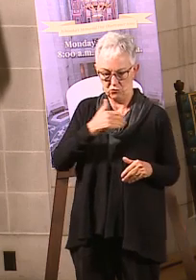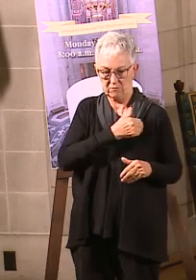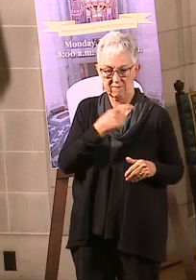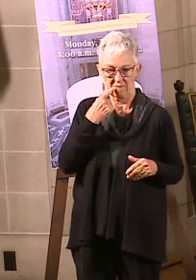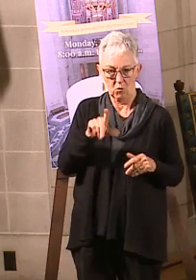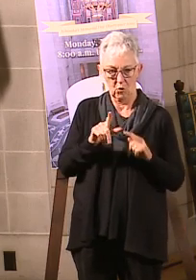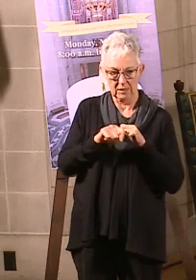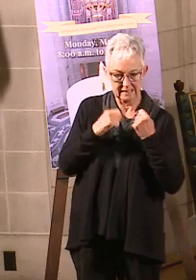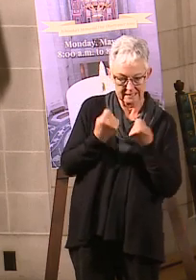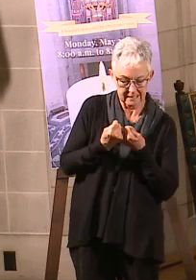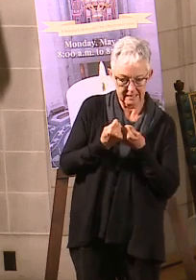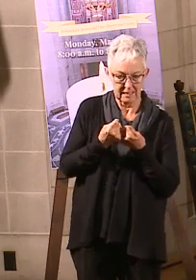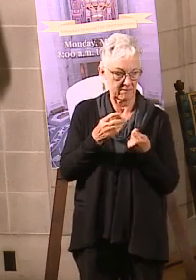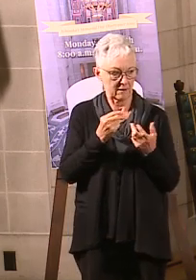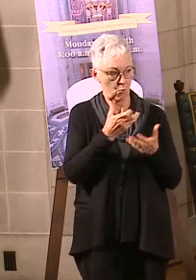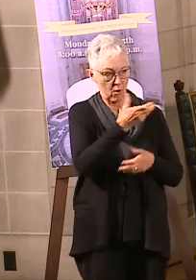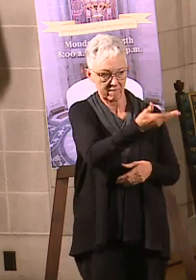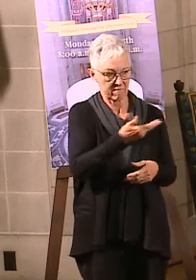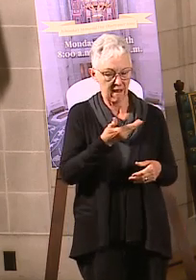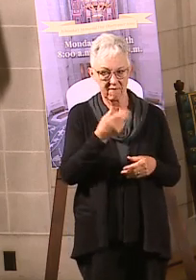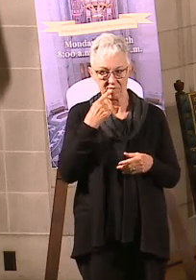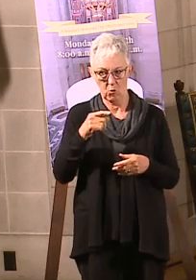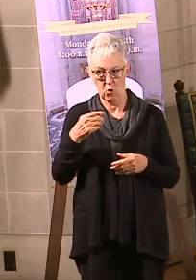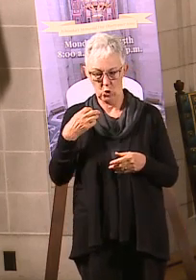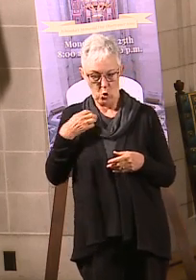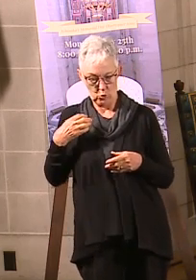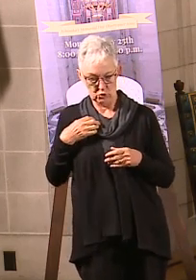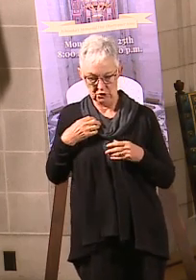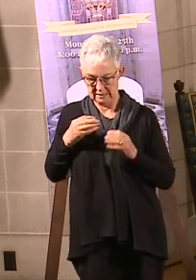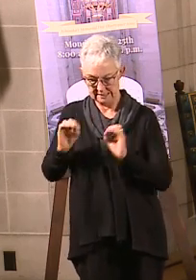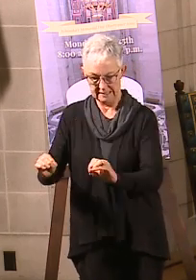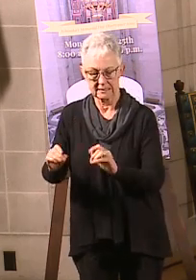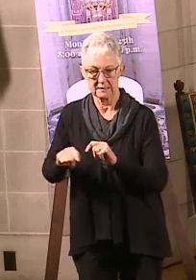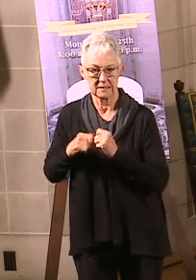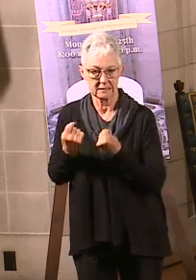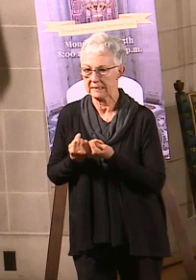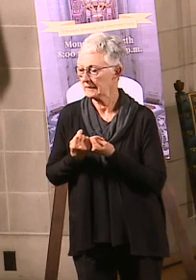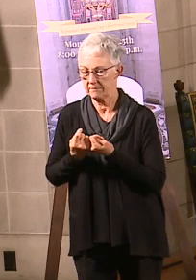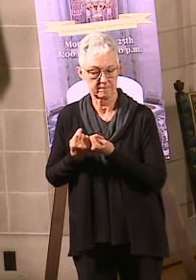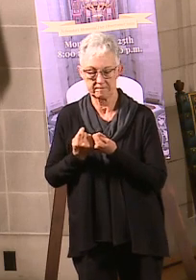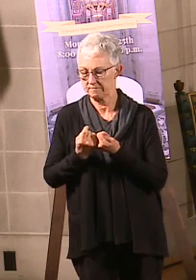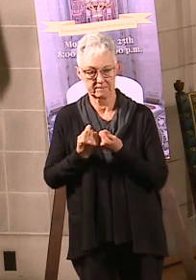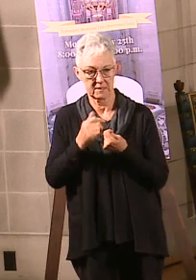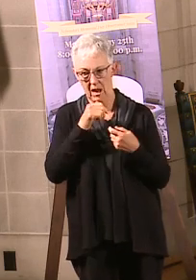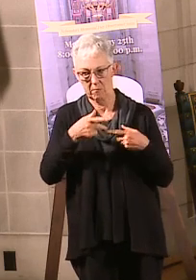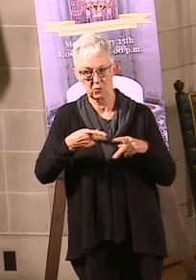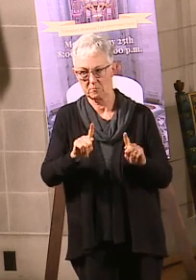bring somebody in to do coaching, that's different, but no organized team sports in the month of May.